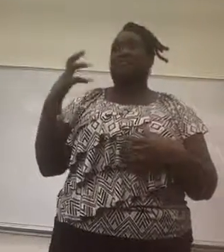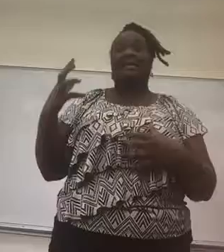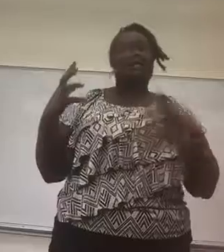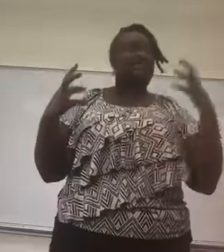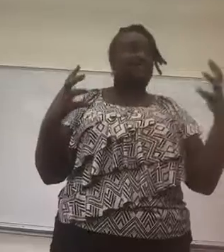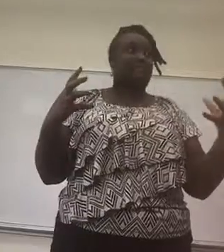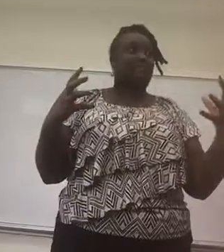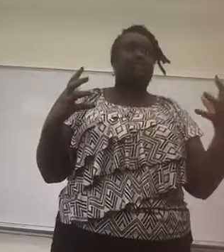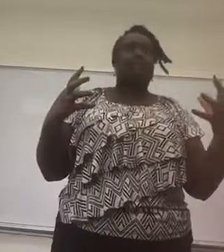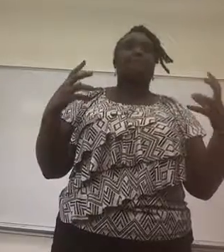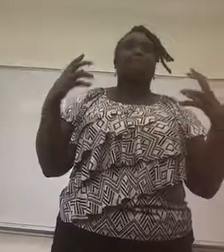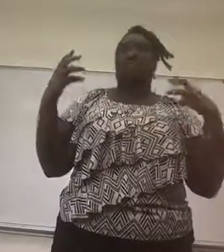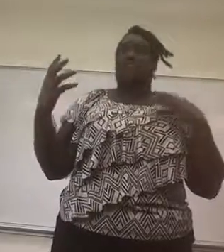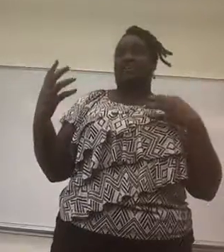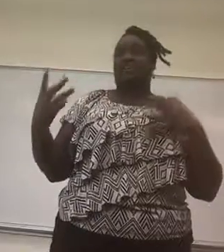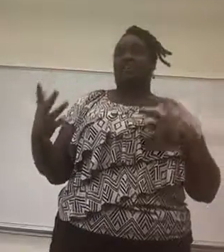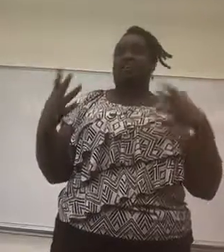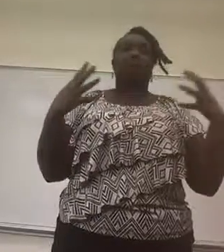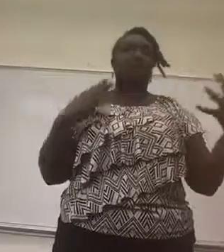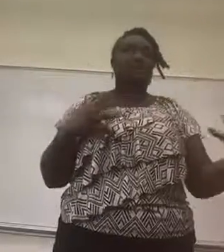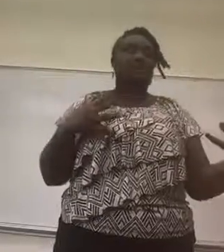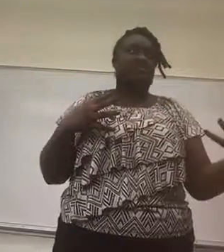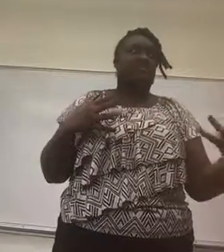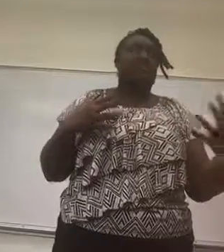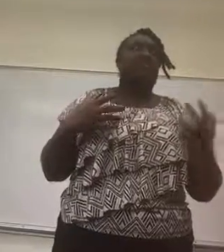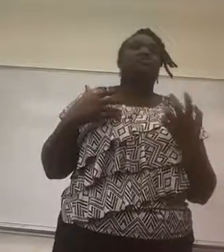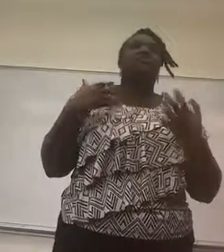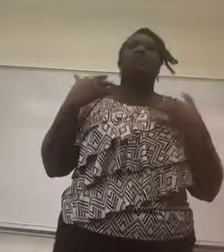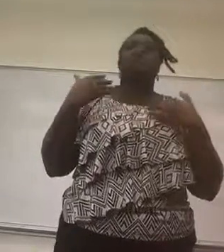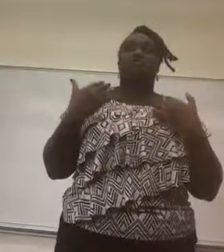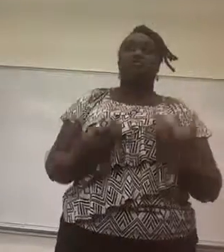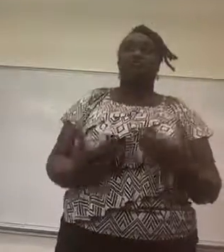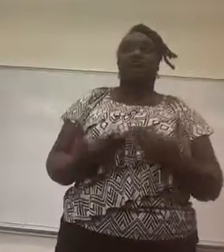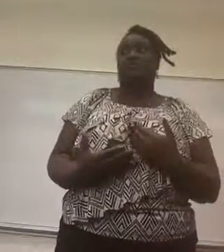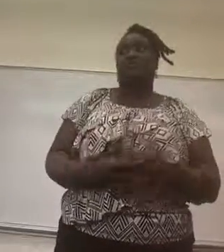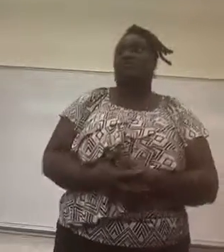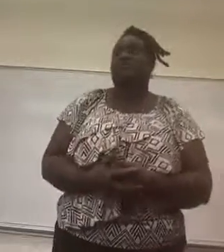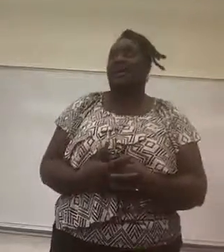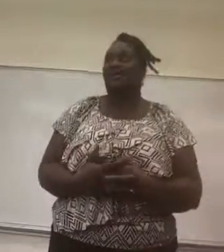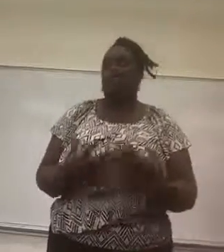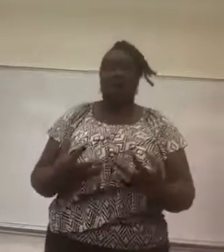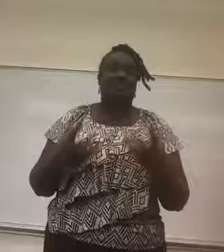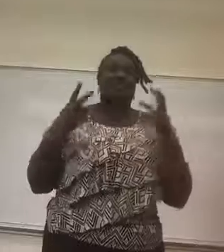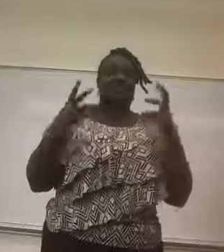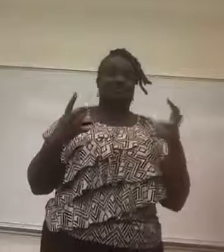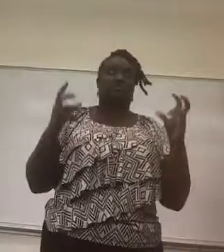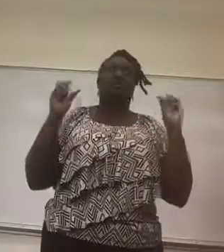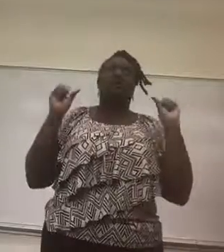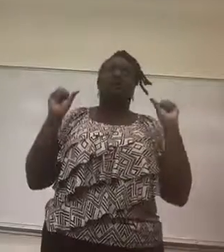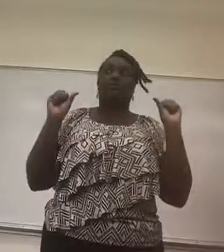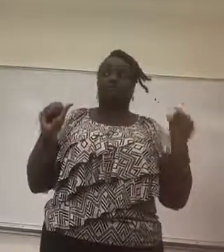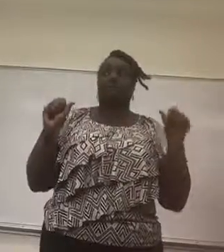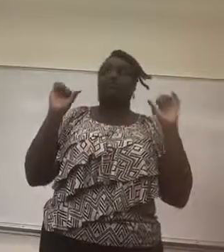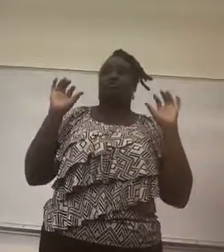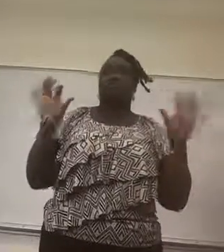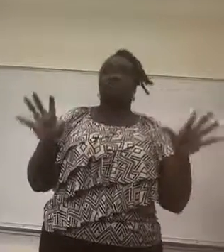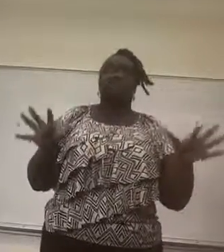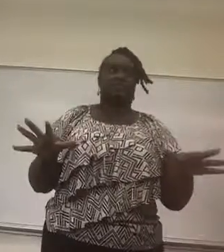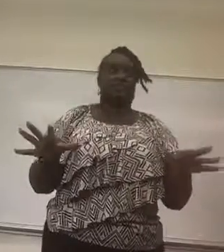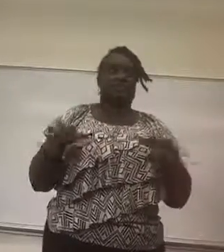setting things up. If different characters are moving in different directions, you have to show it. That's why spatial agreement is super important in